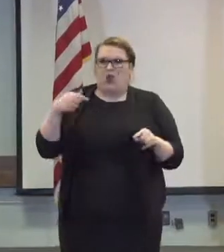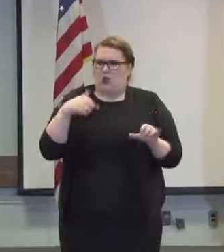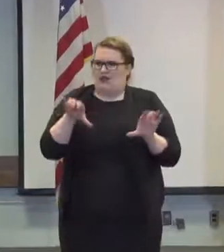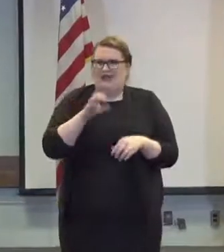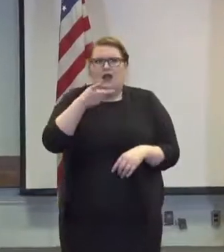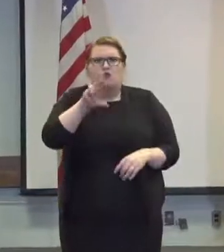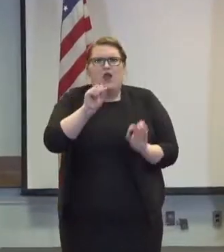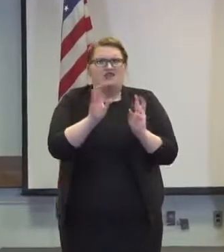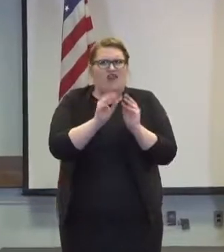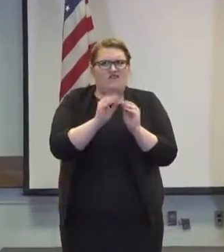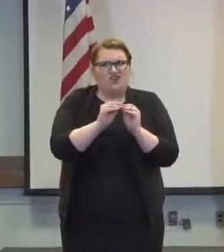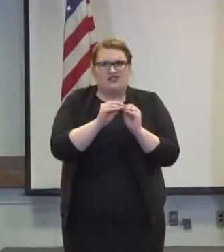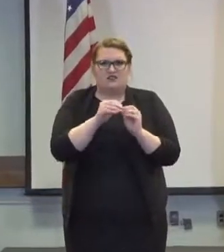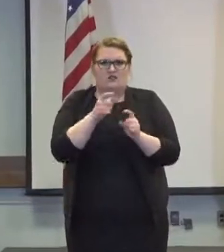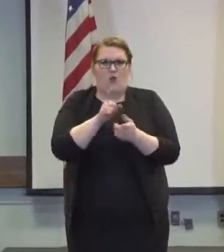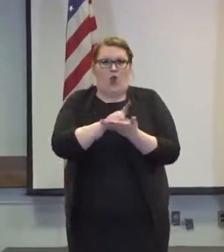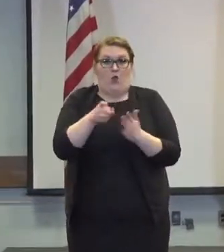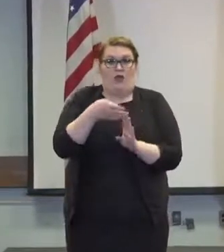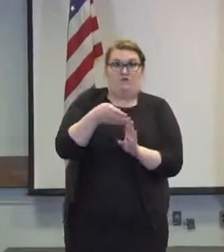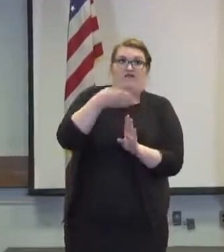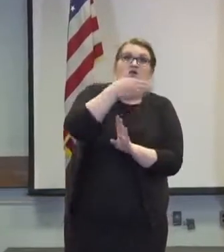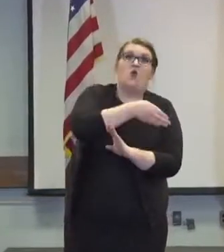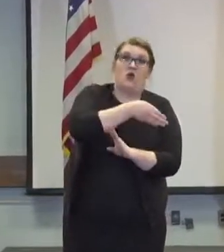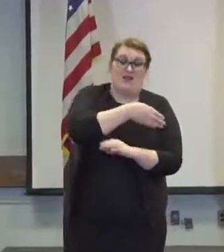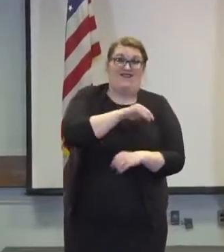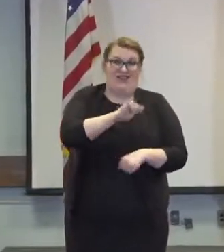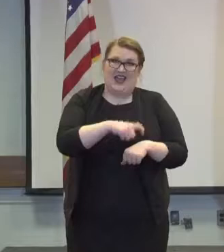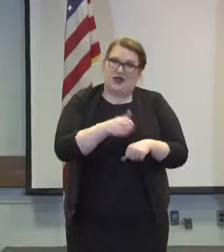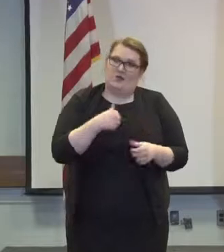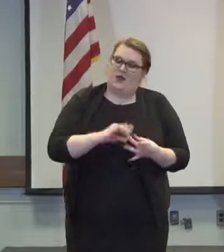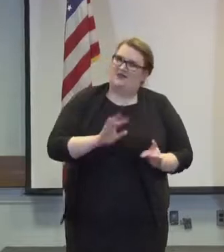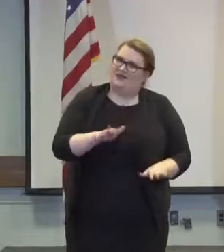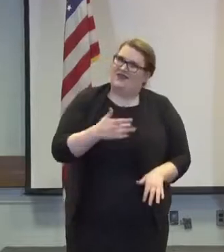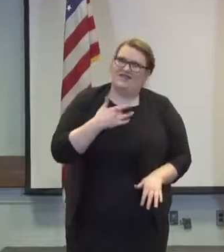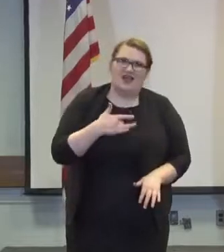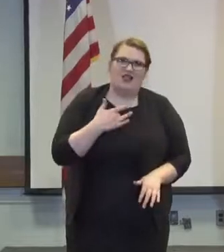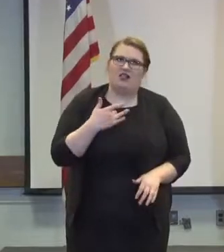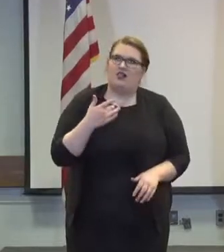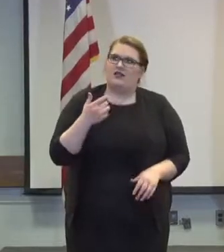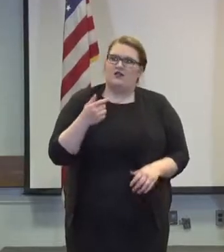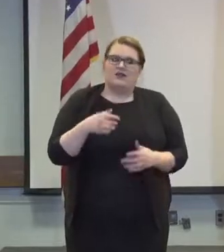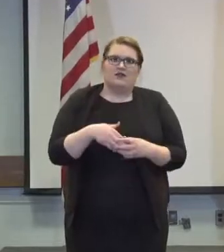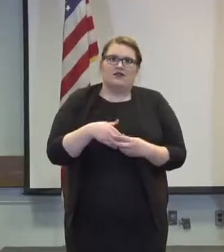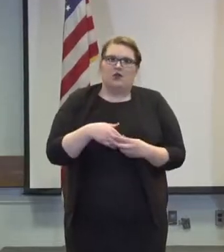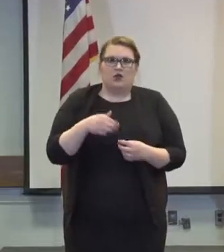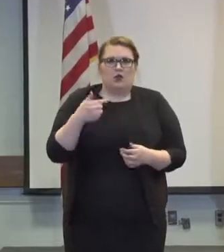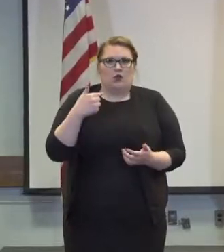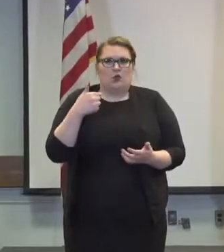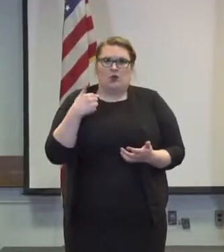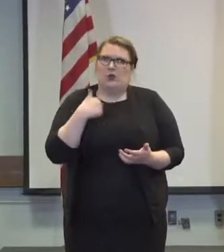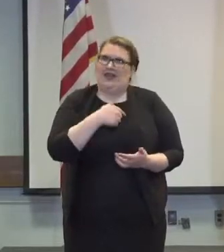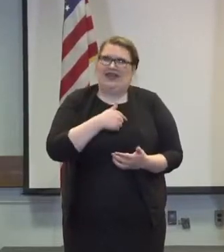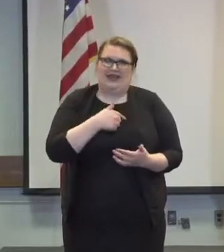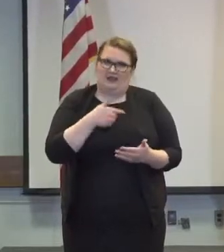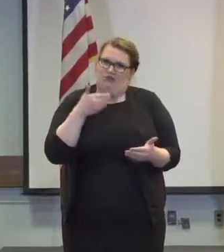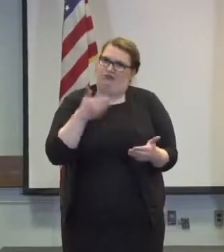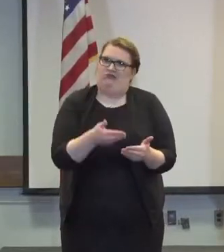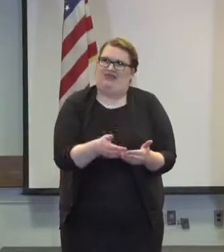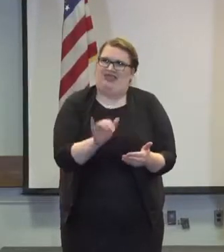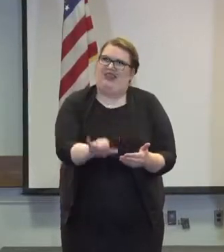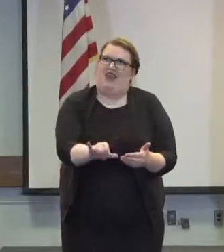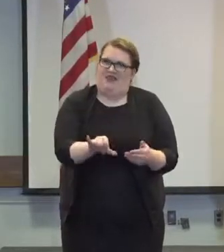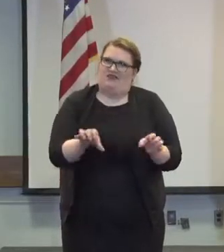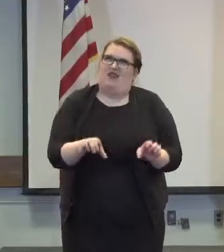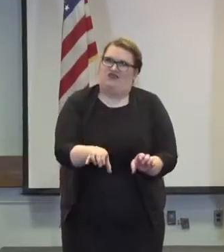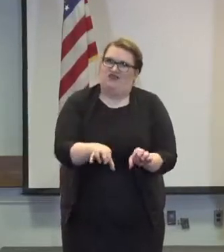week earlier, and I had said at that time that I thought we were one step away from this and